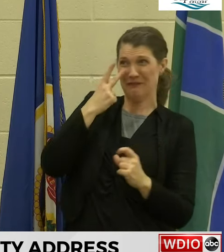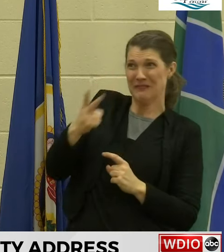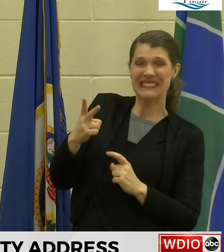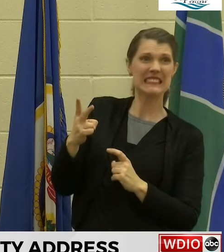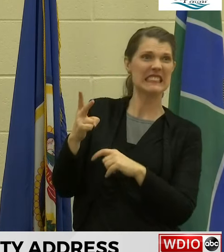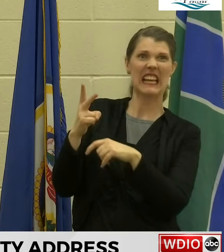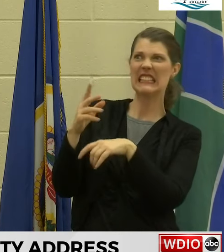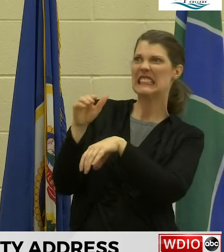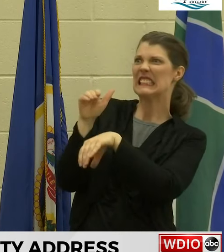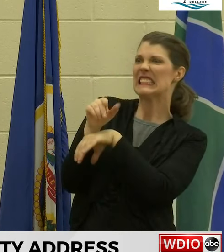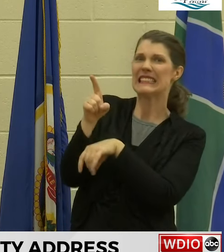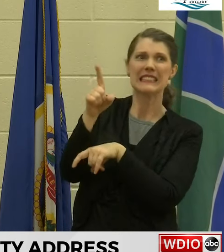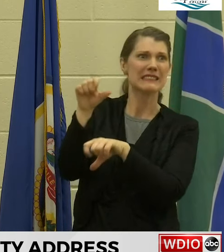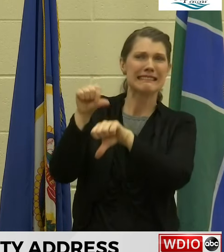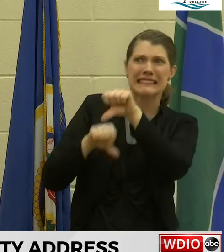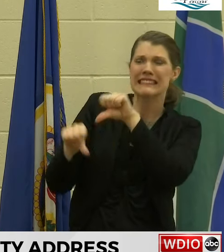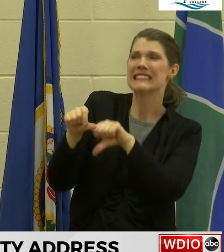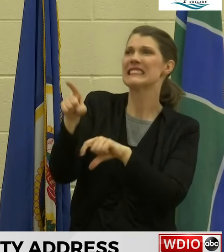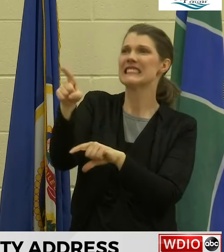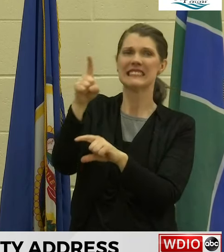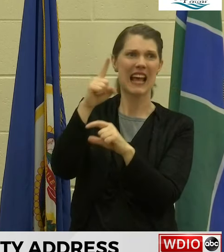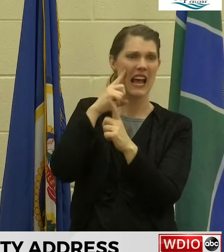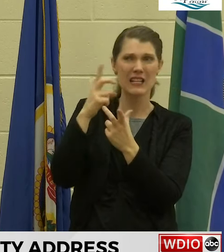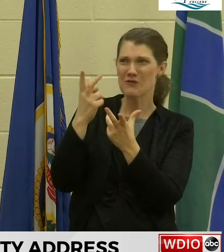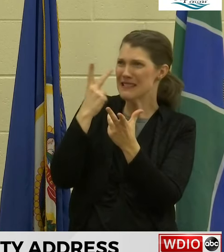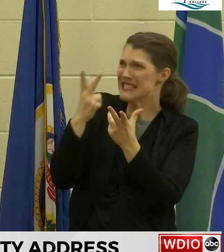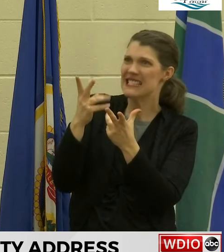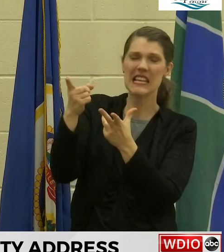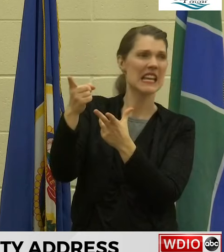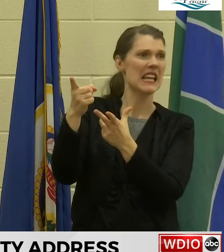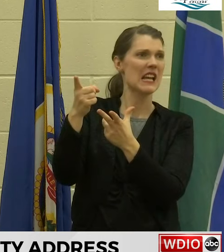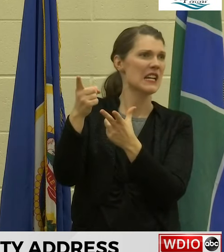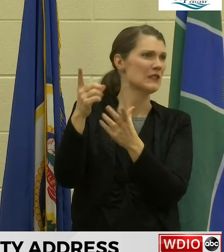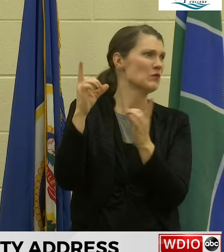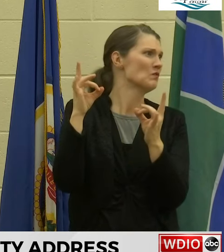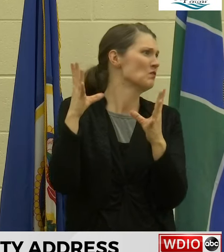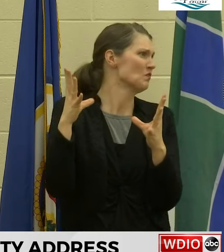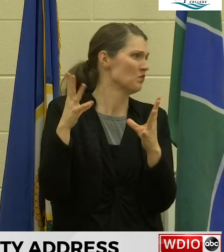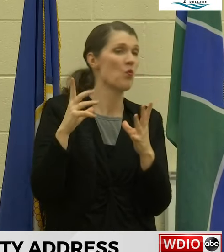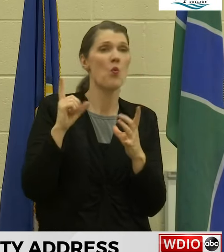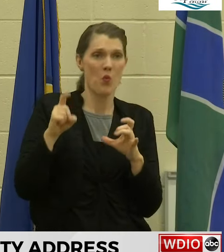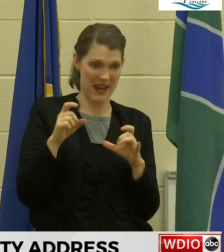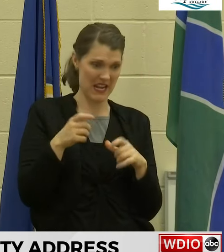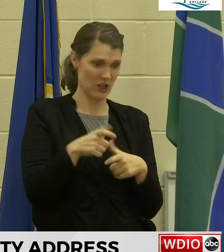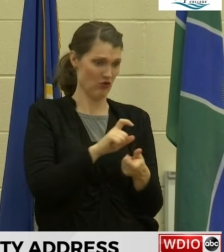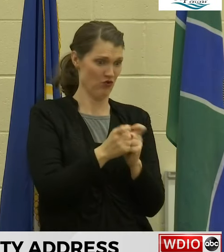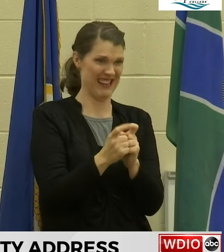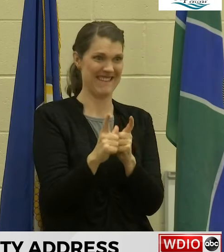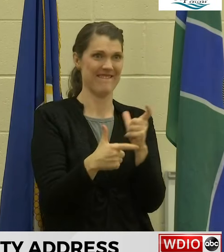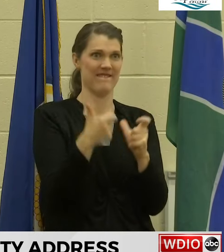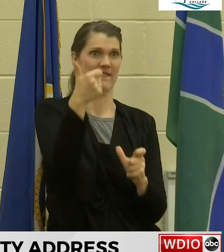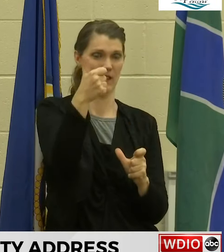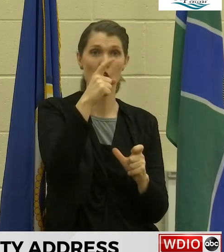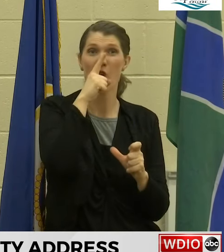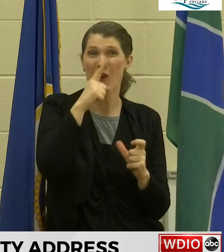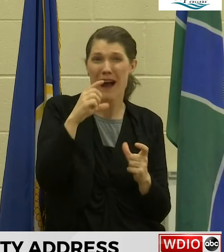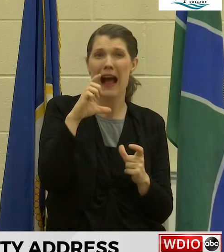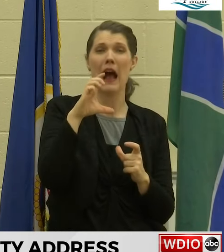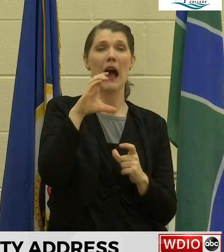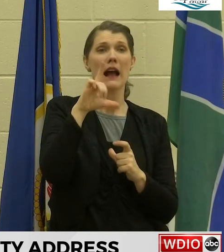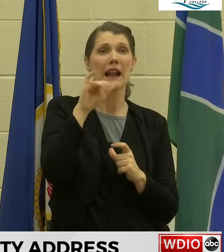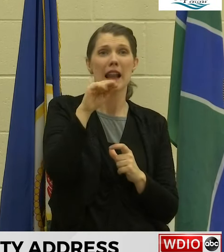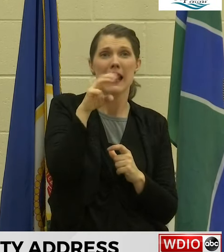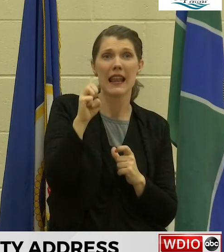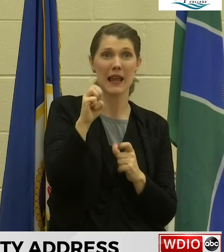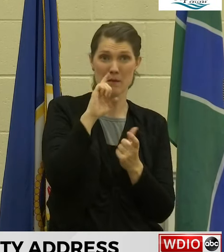planet say that we must do more and do it faster. Climate change is pounding our